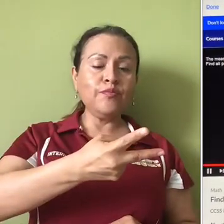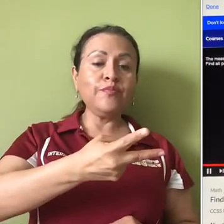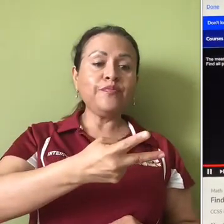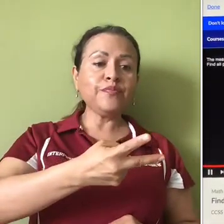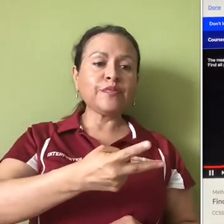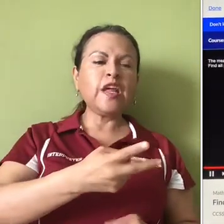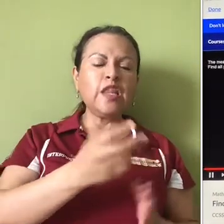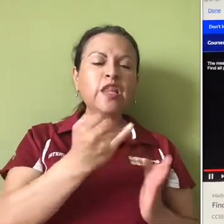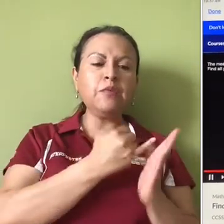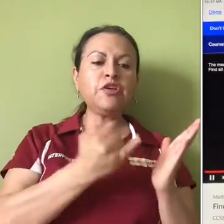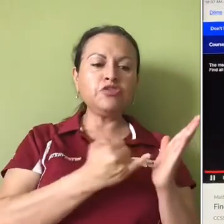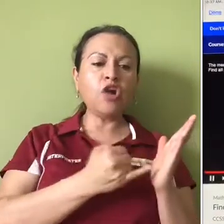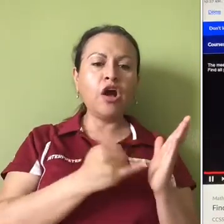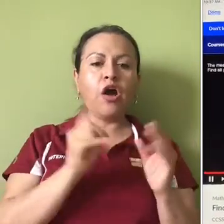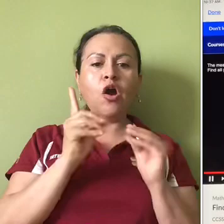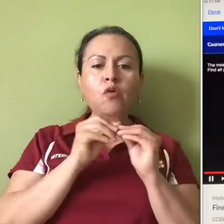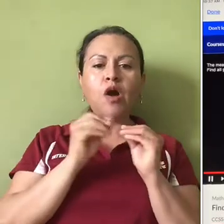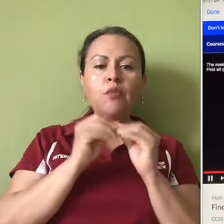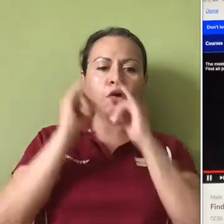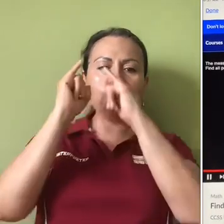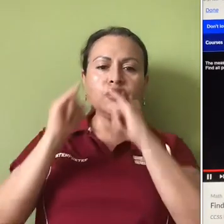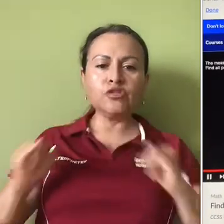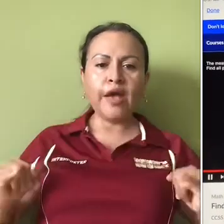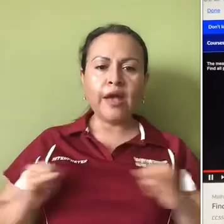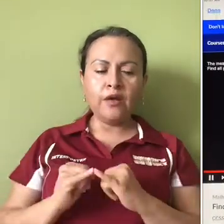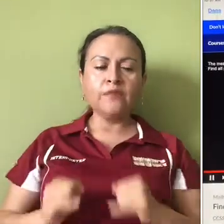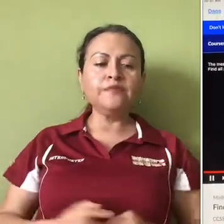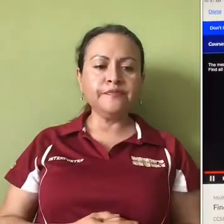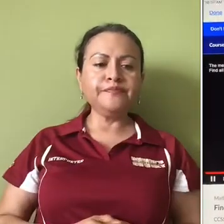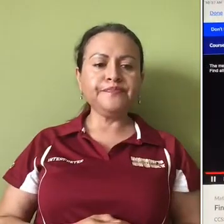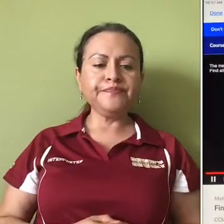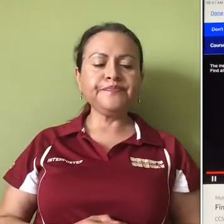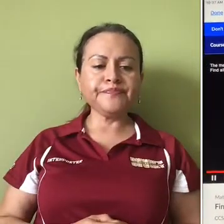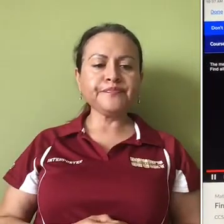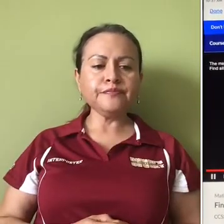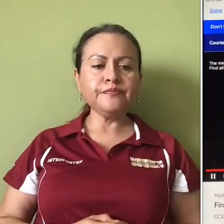So let me draw ourselves another triangle.